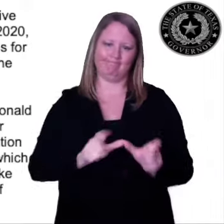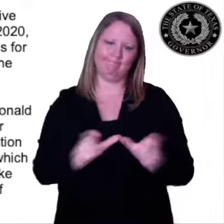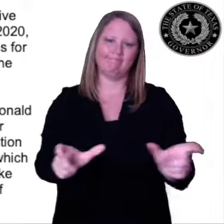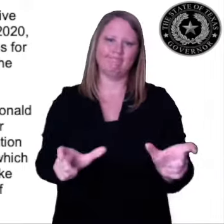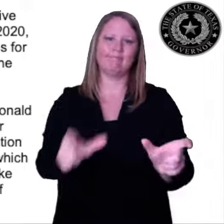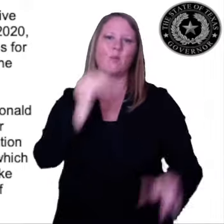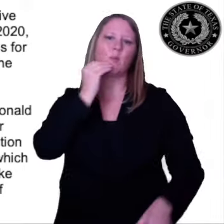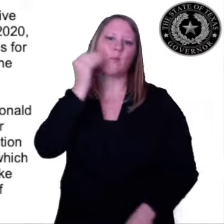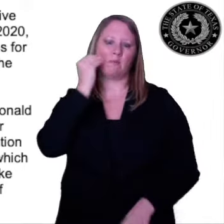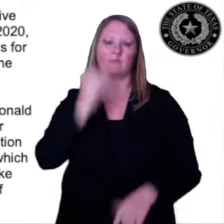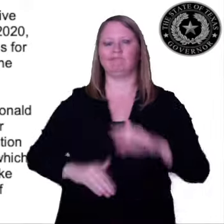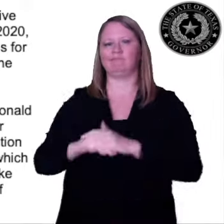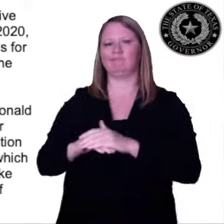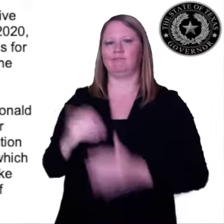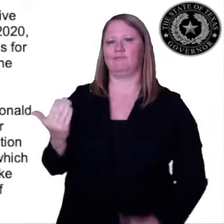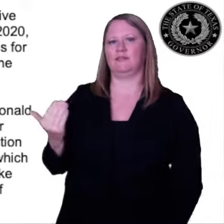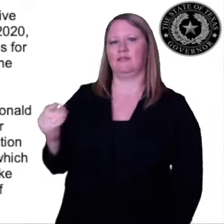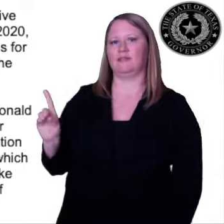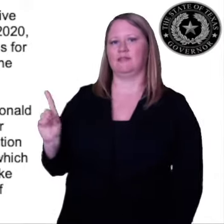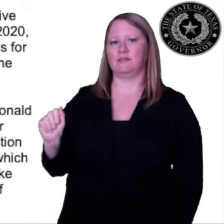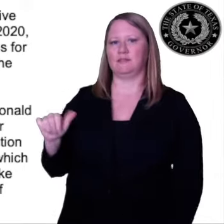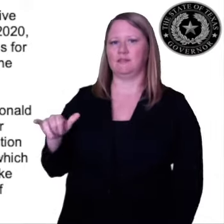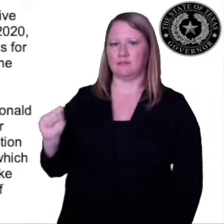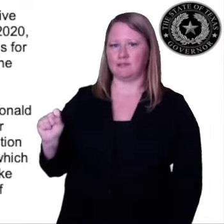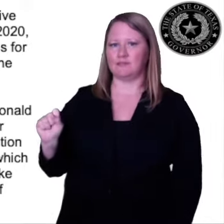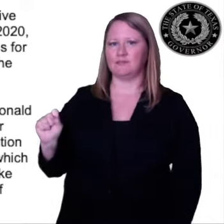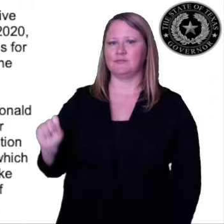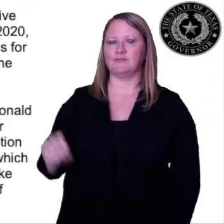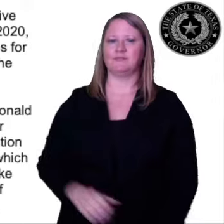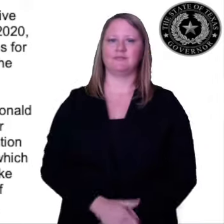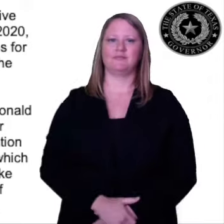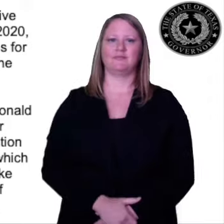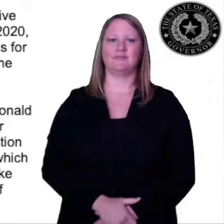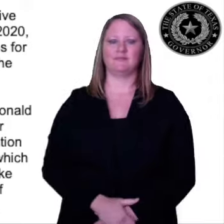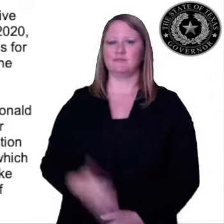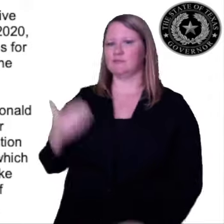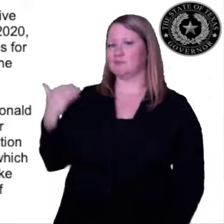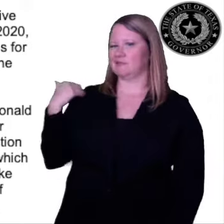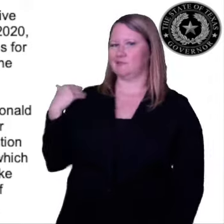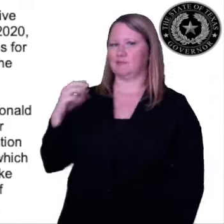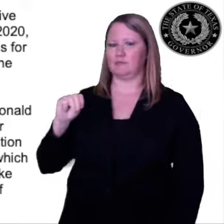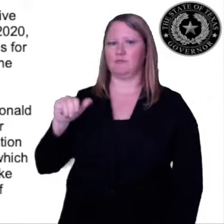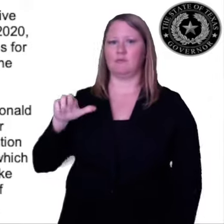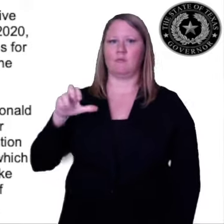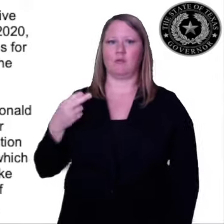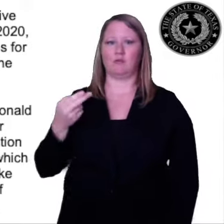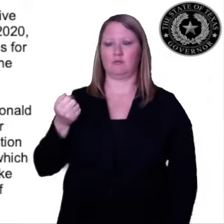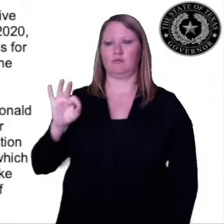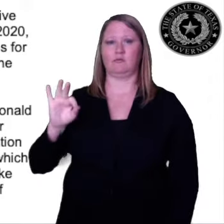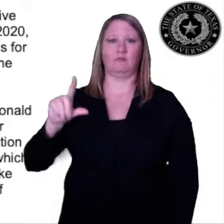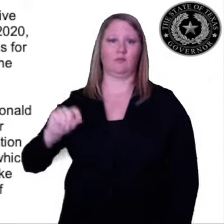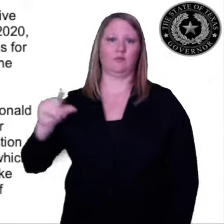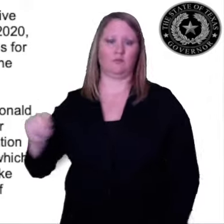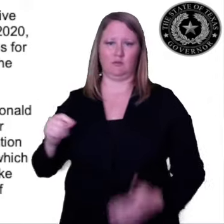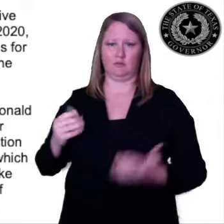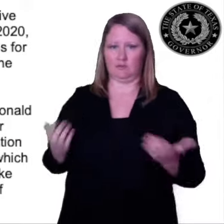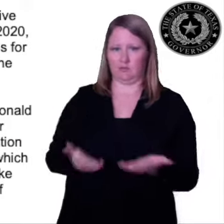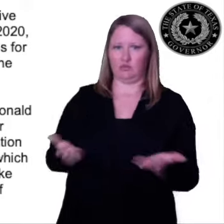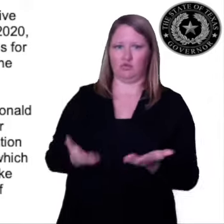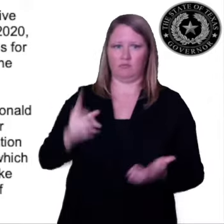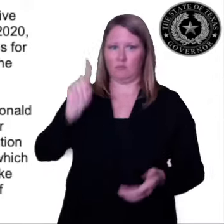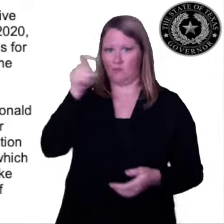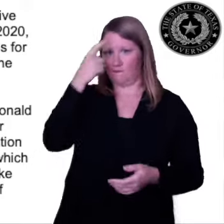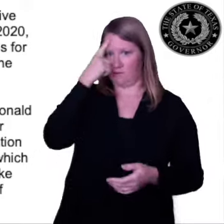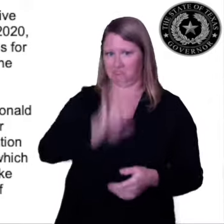Prevention on March 16, 2020, which called upon Americans to take actions to slow